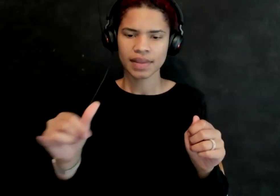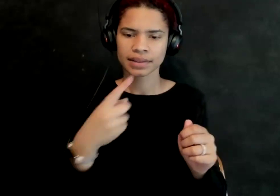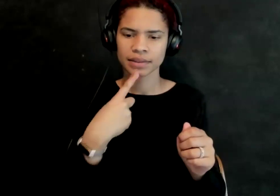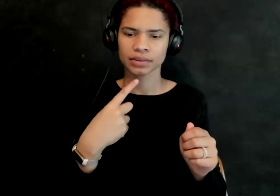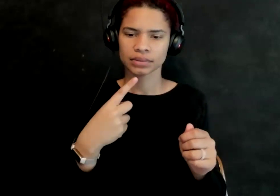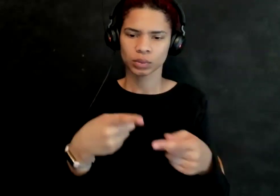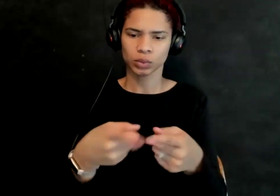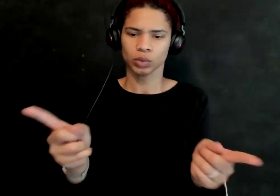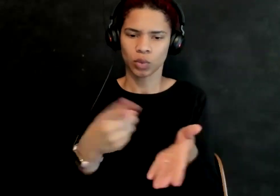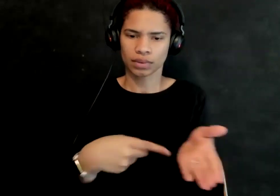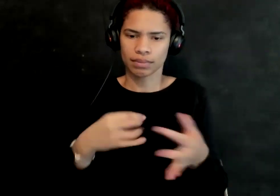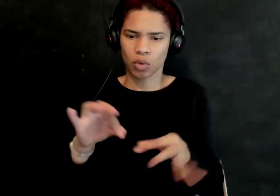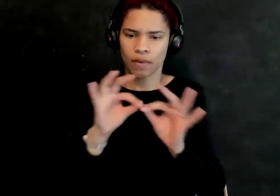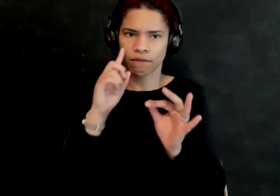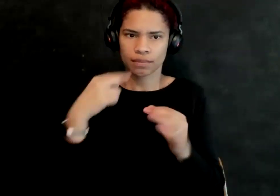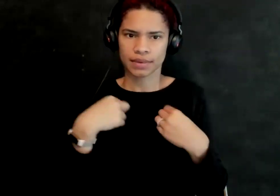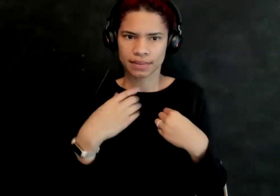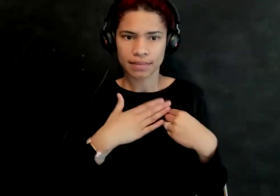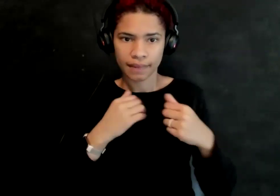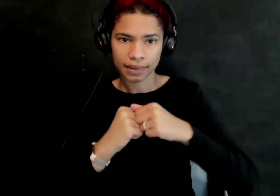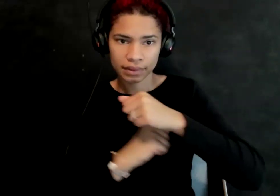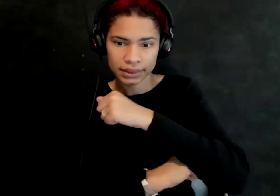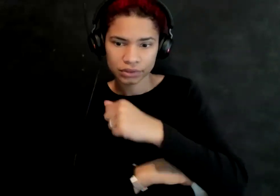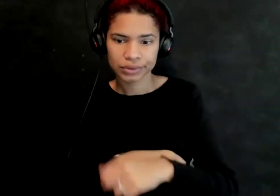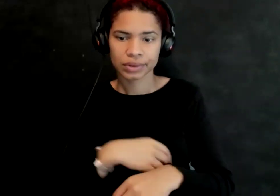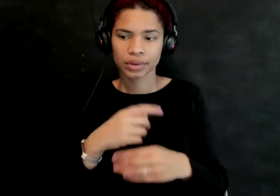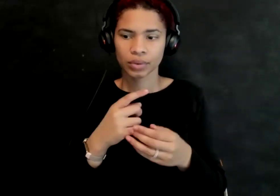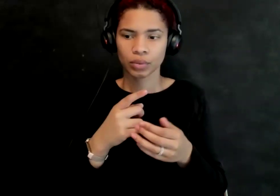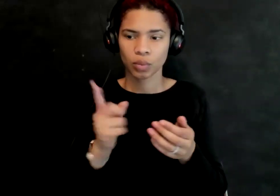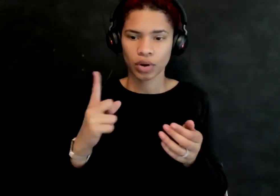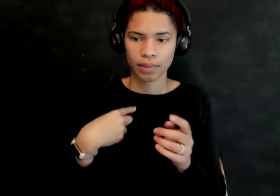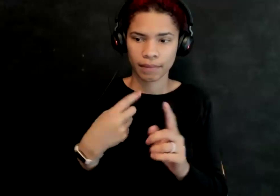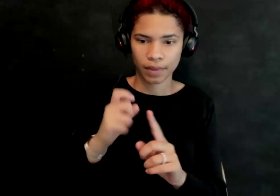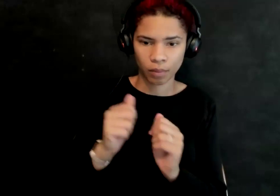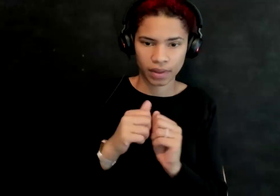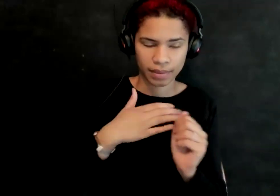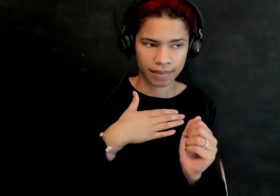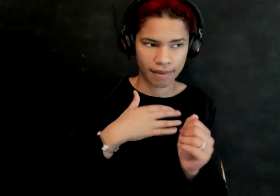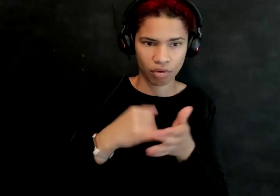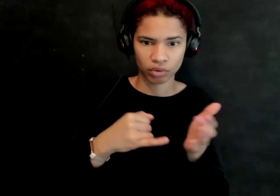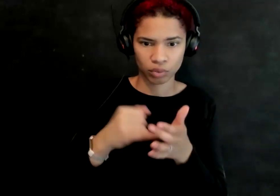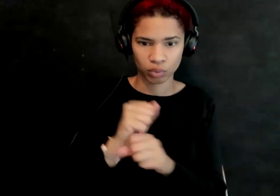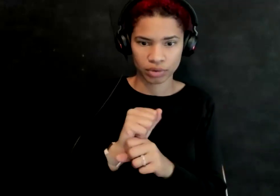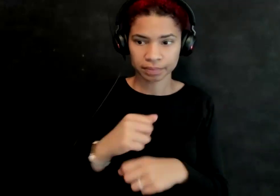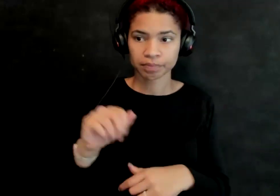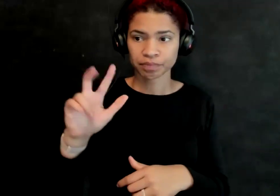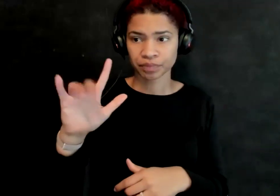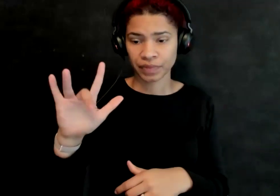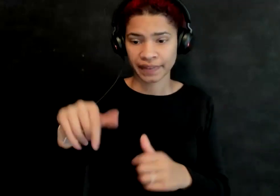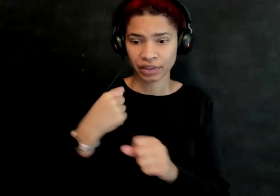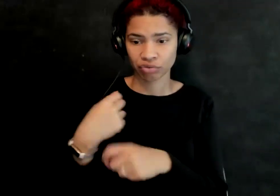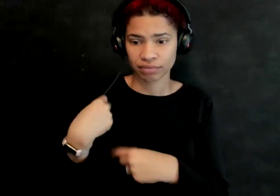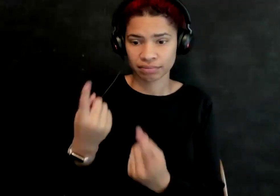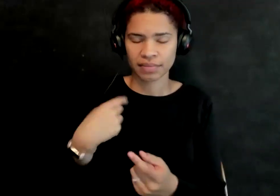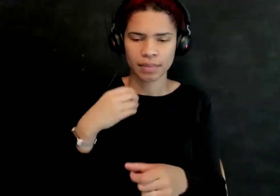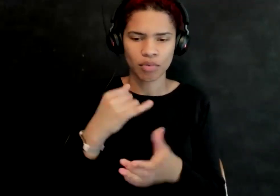me in terms of my foundation and where I come from with my artistic work. I've spent about 25 years now being an